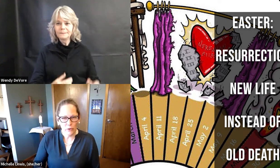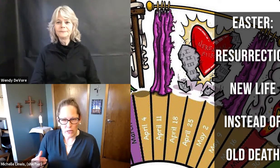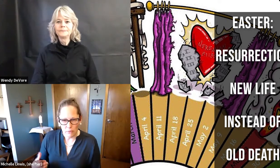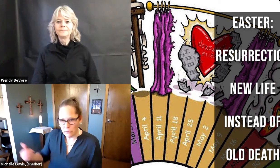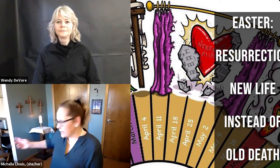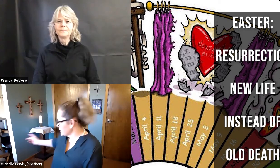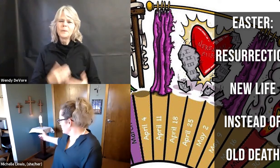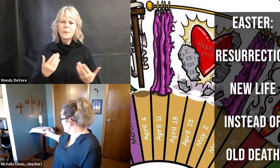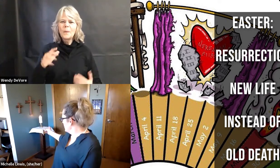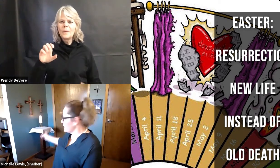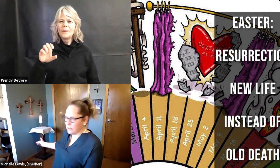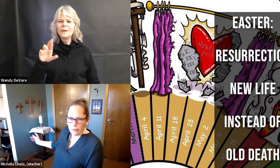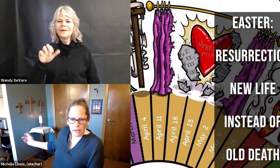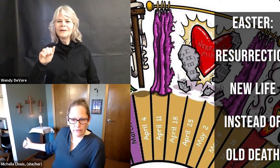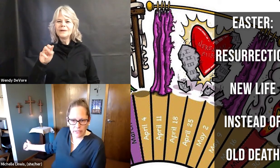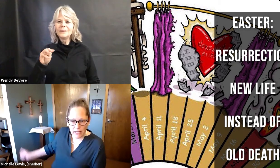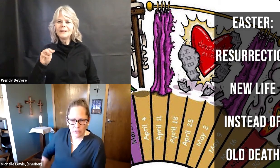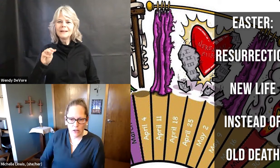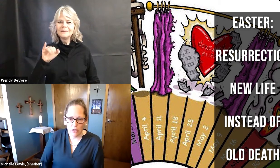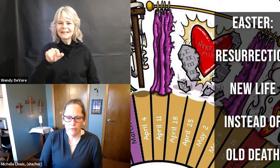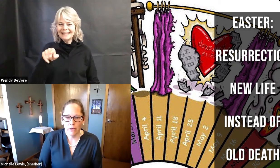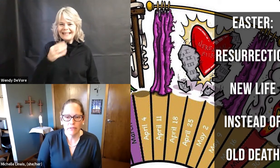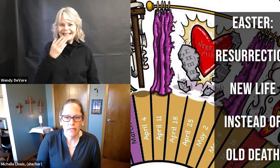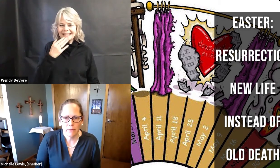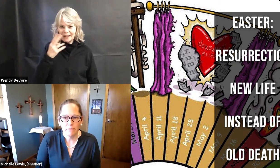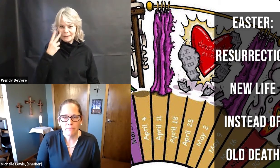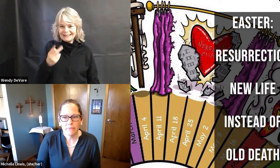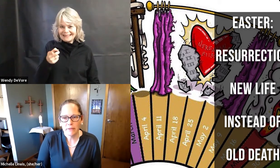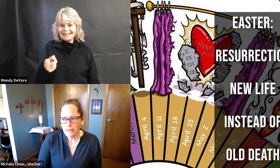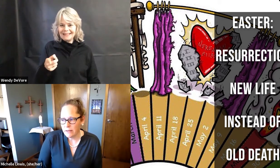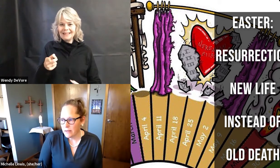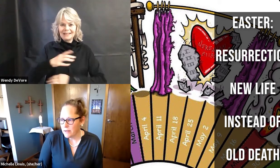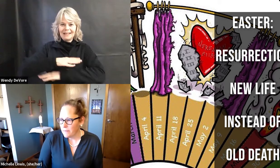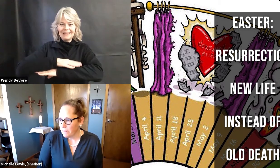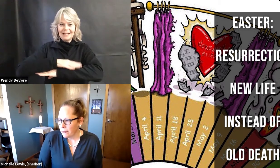or cream, like this color we have today, the cloth that we have today.